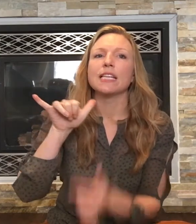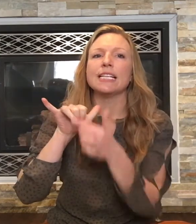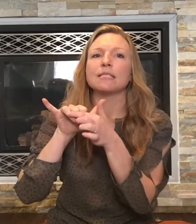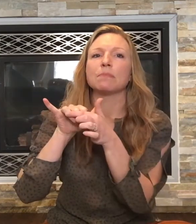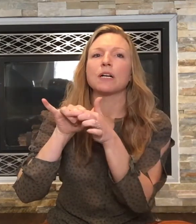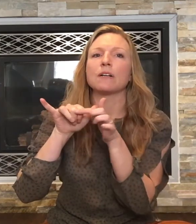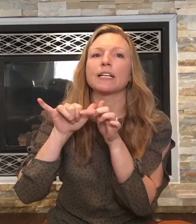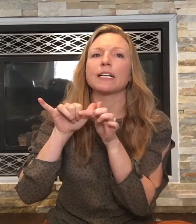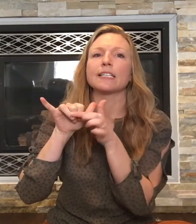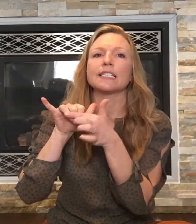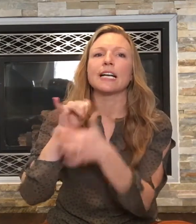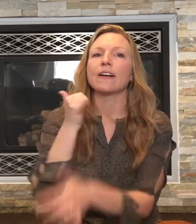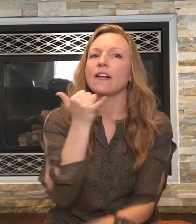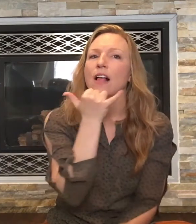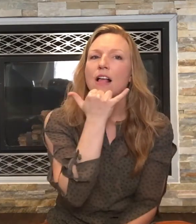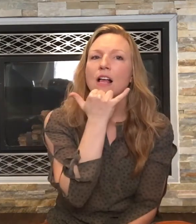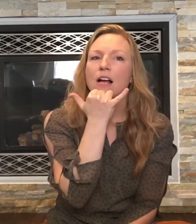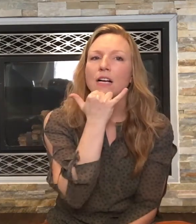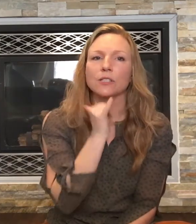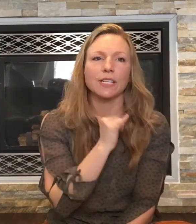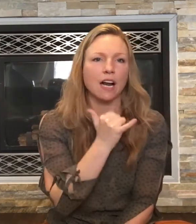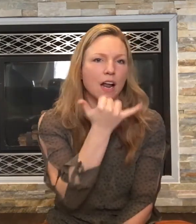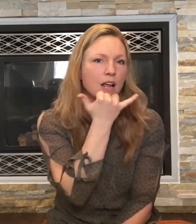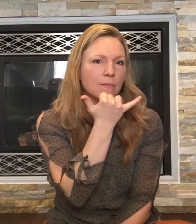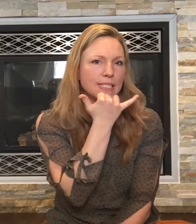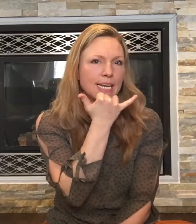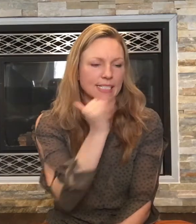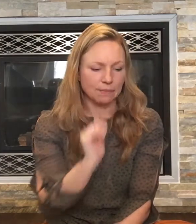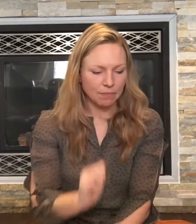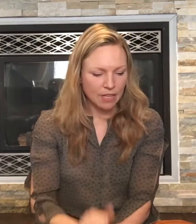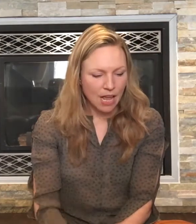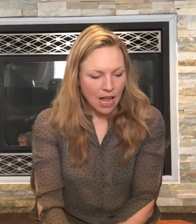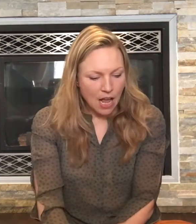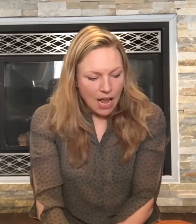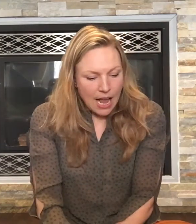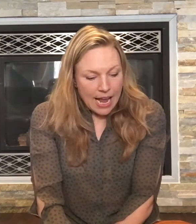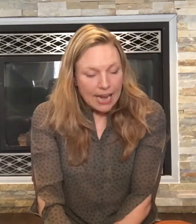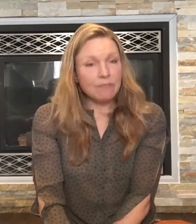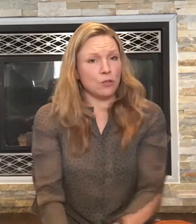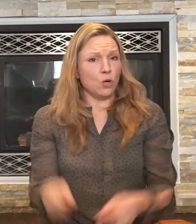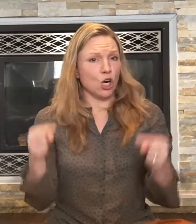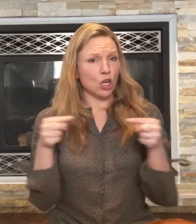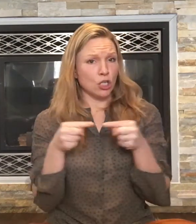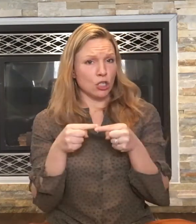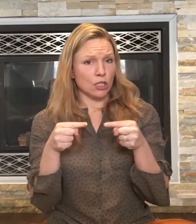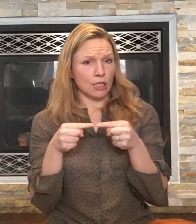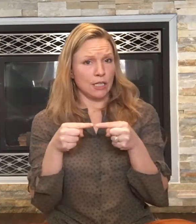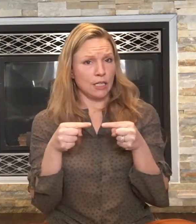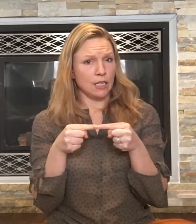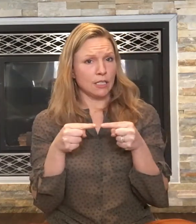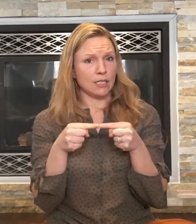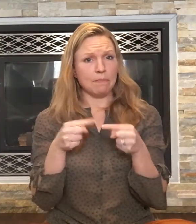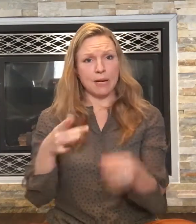these part right here, this knuckle goes right here, mistakes. If you hurt